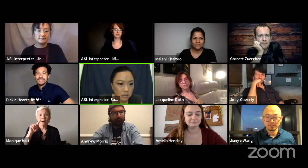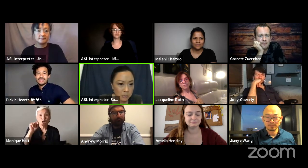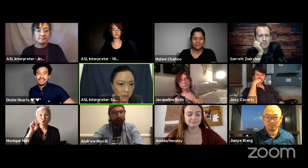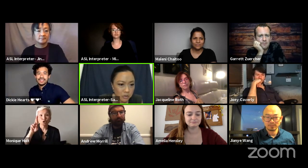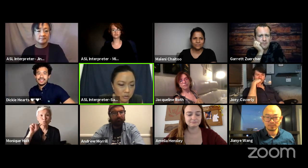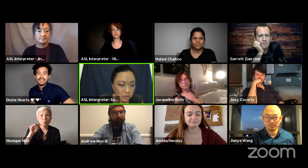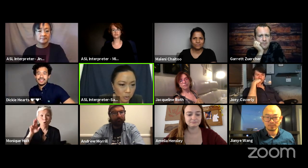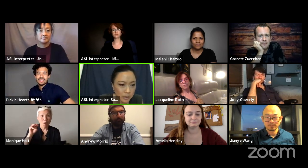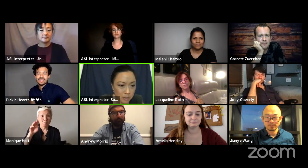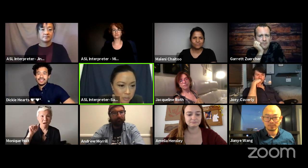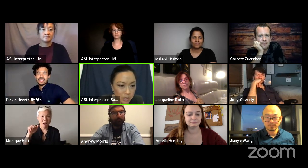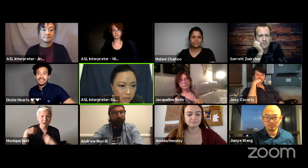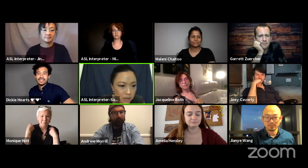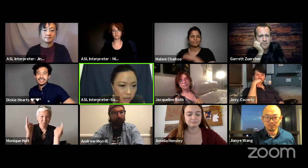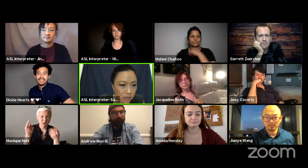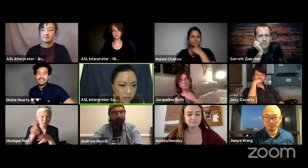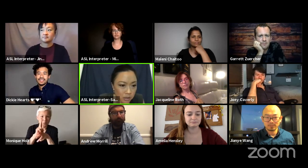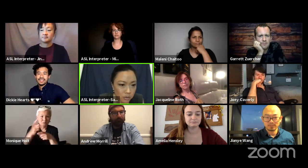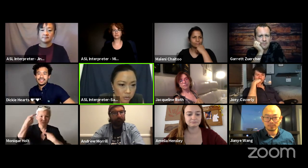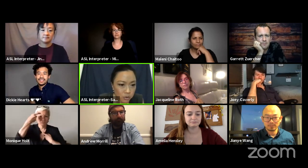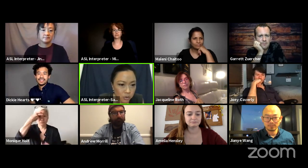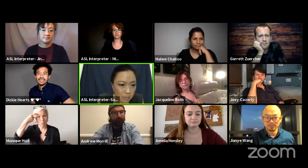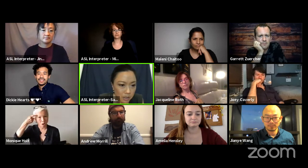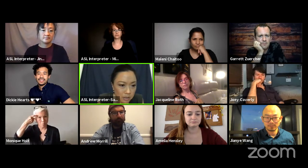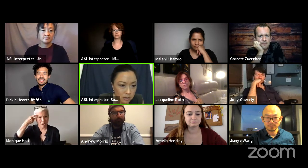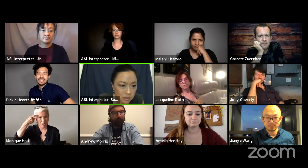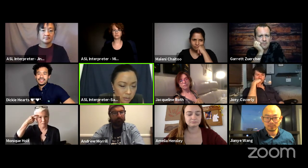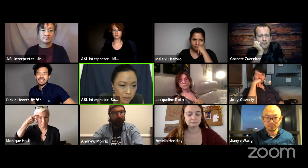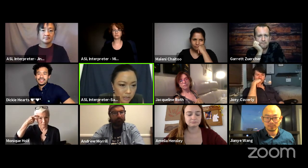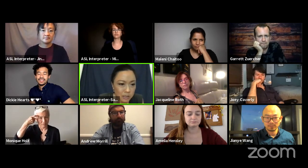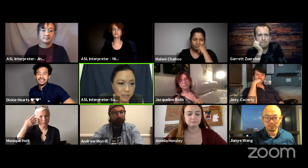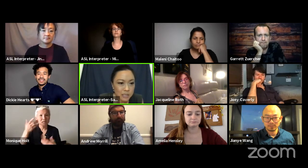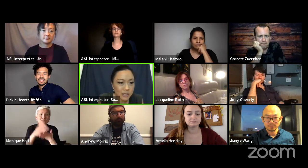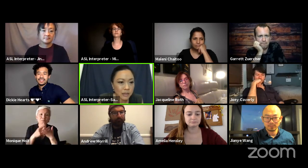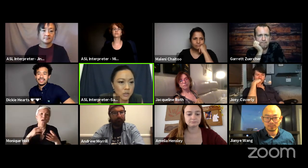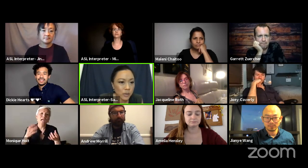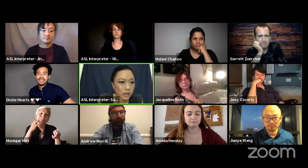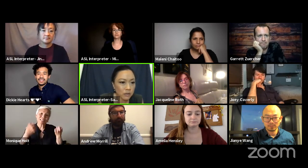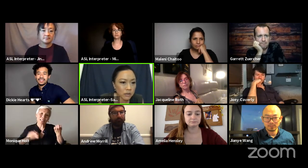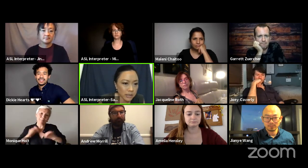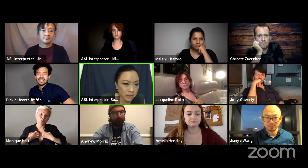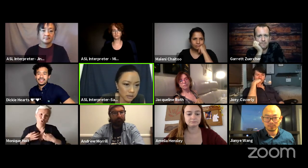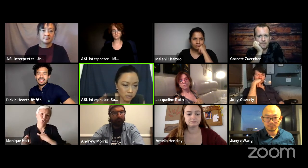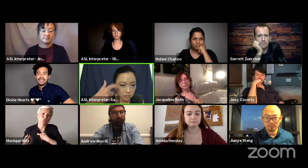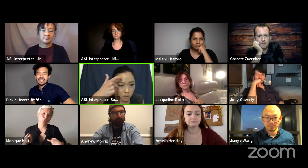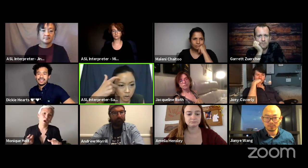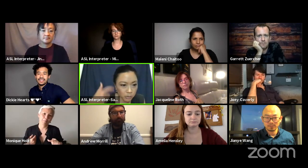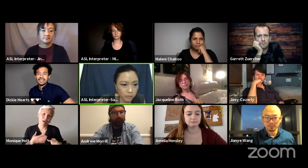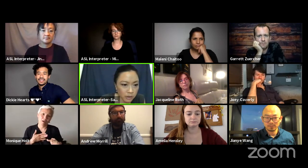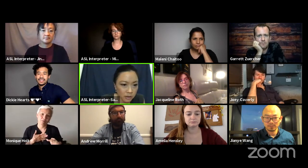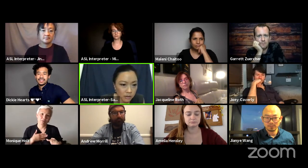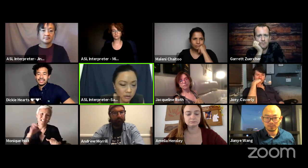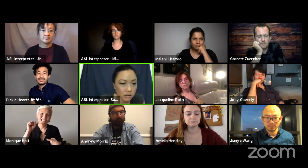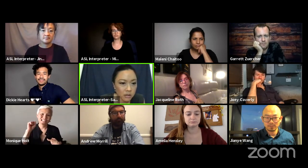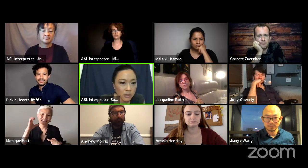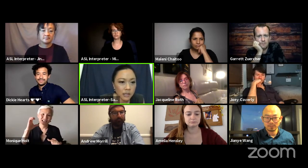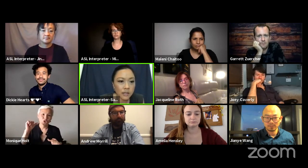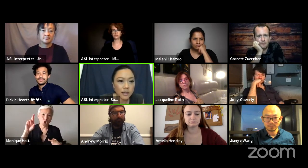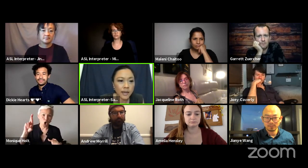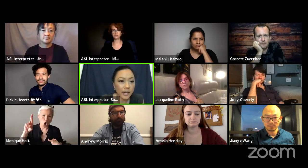Maybe I'll just throw in something out here. So trauma typically has been signed this way, like a mark above the head,